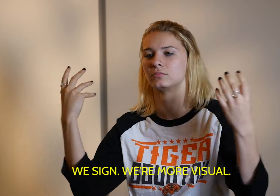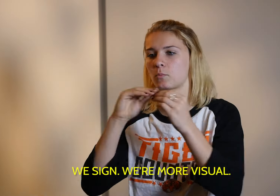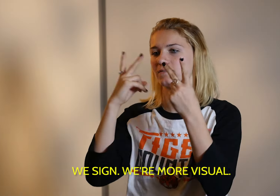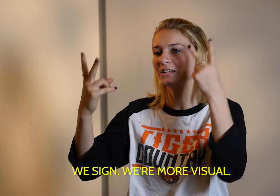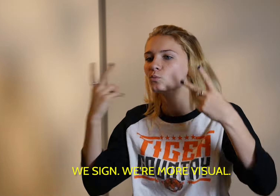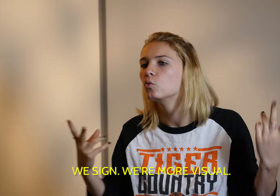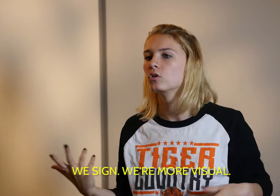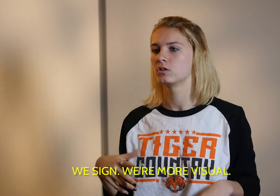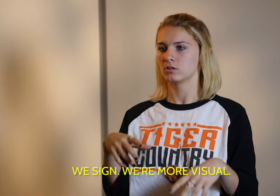more visual.